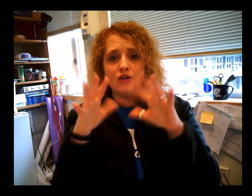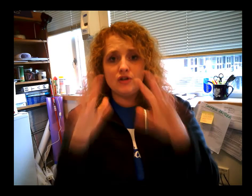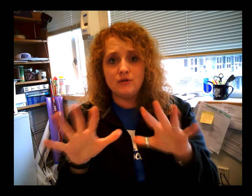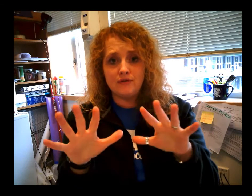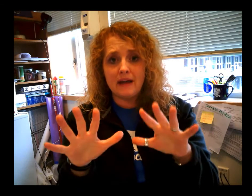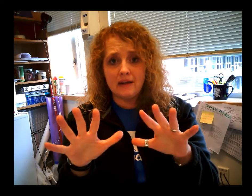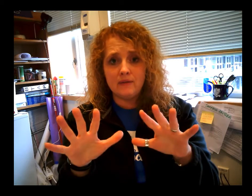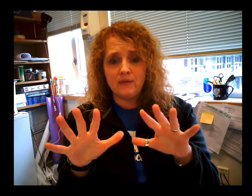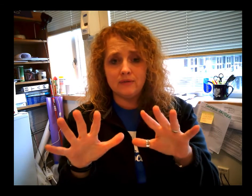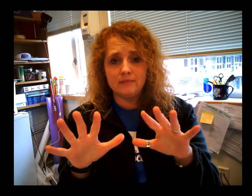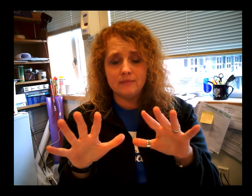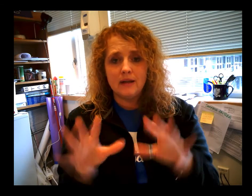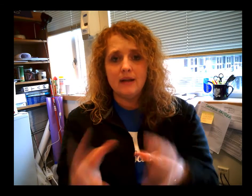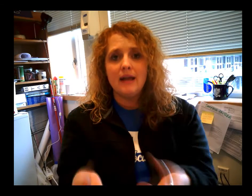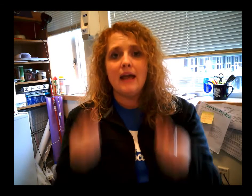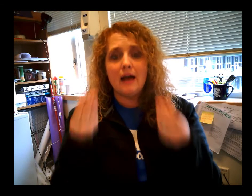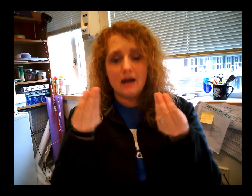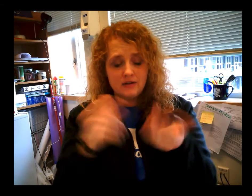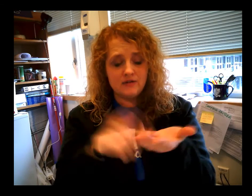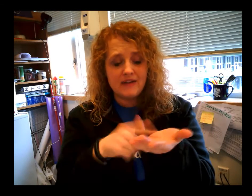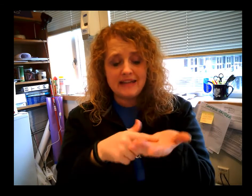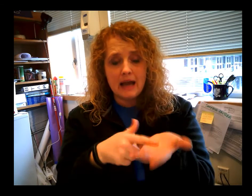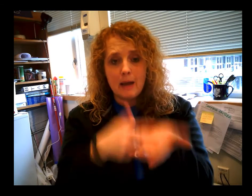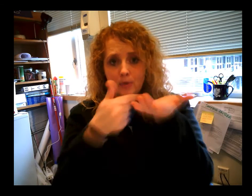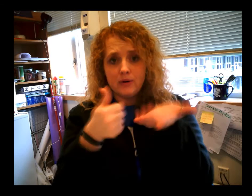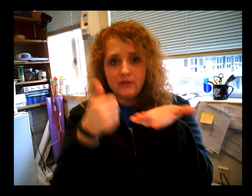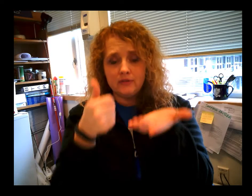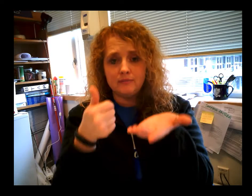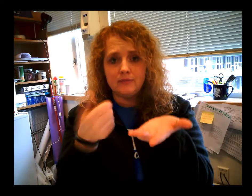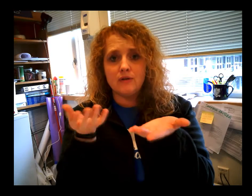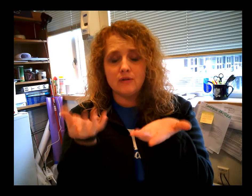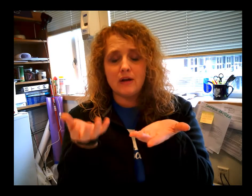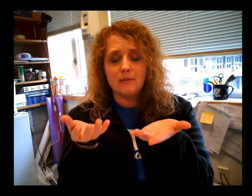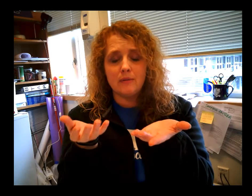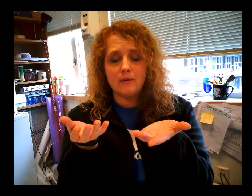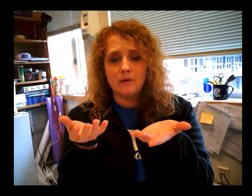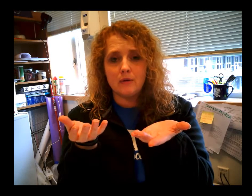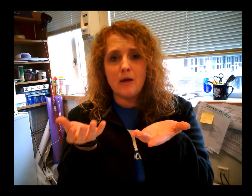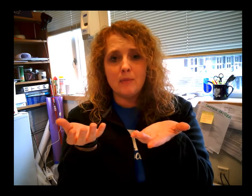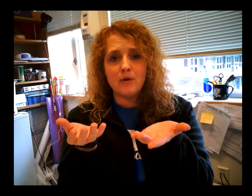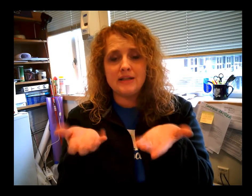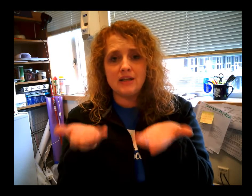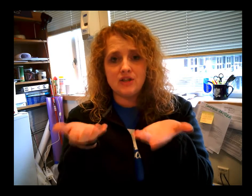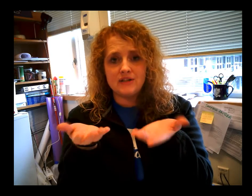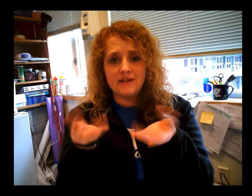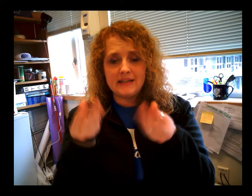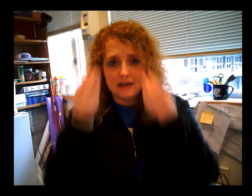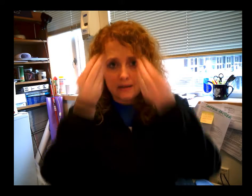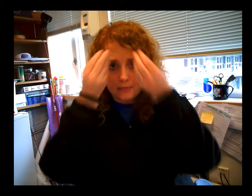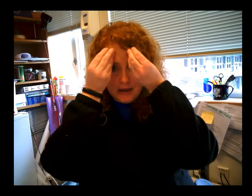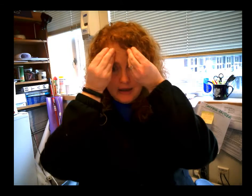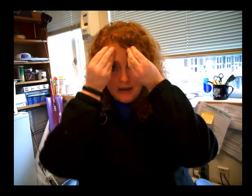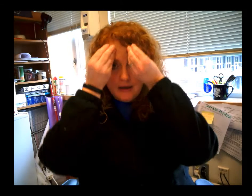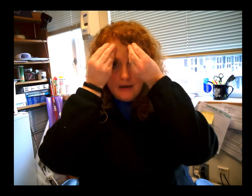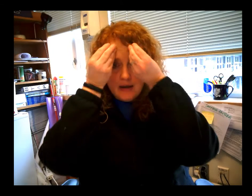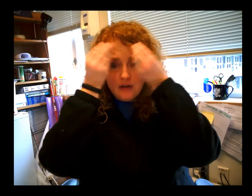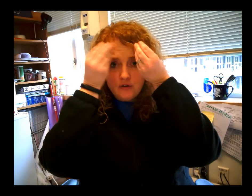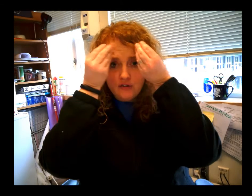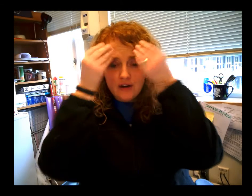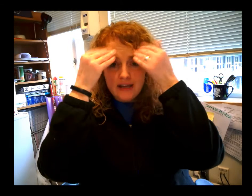2 5's. It's facing upwards. Your palm orientation is facing up, and you're starting here